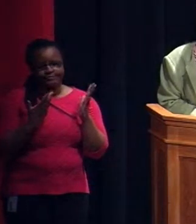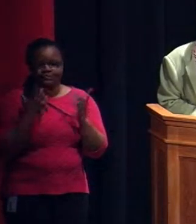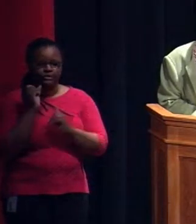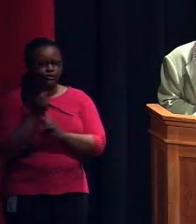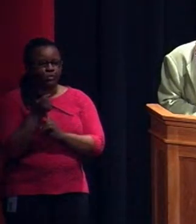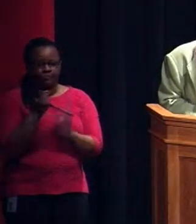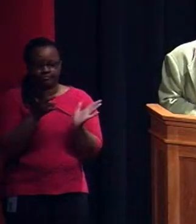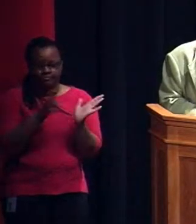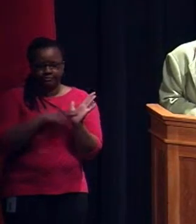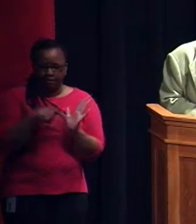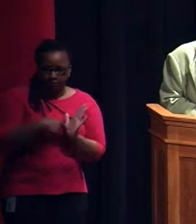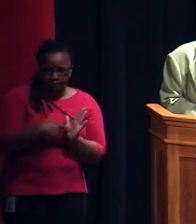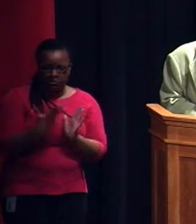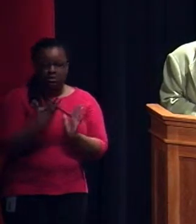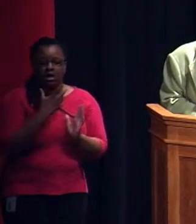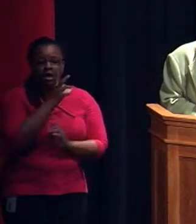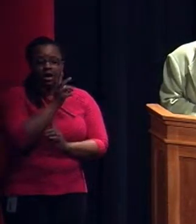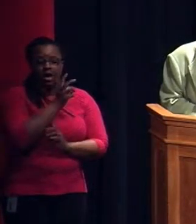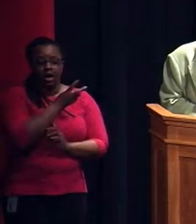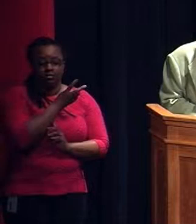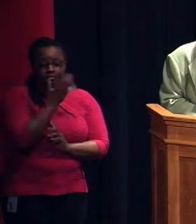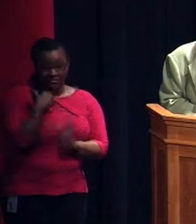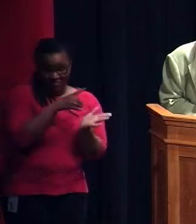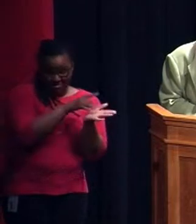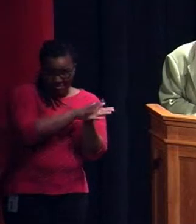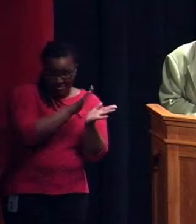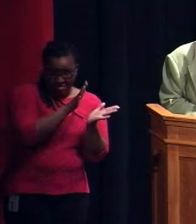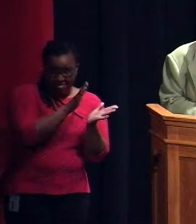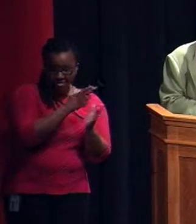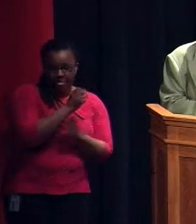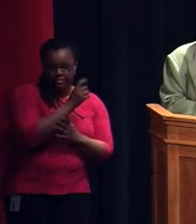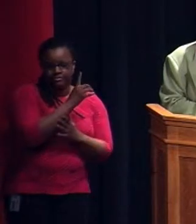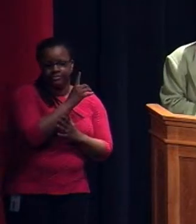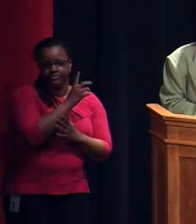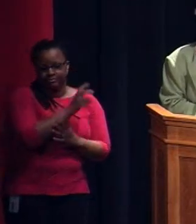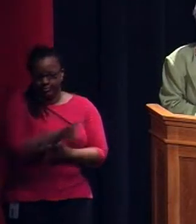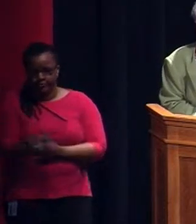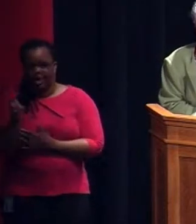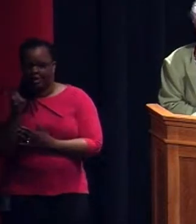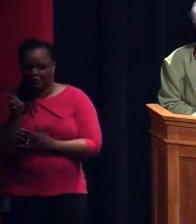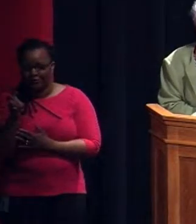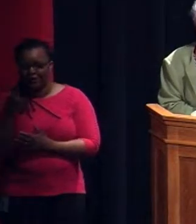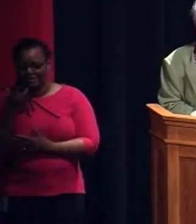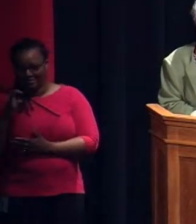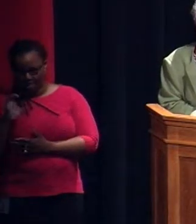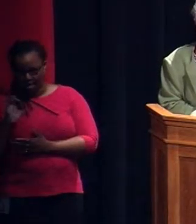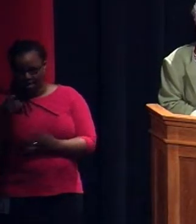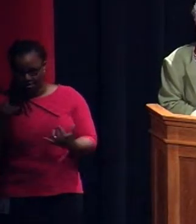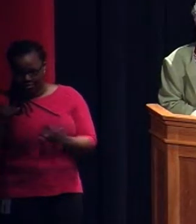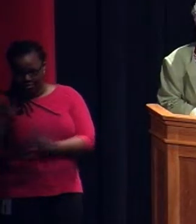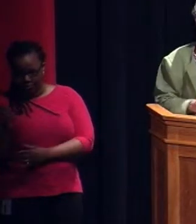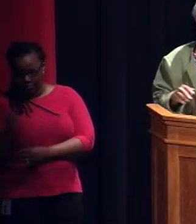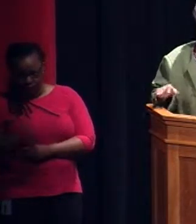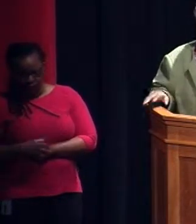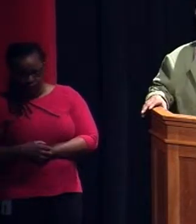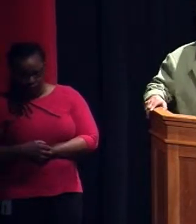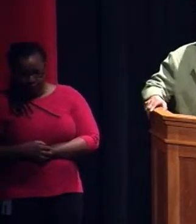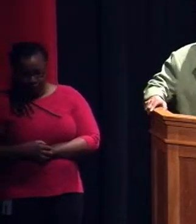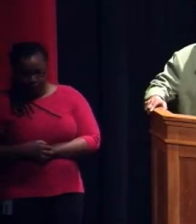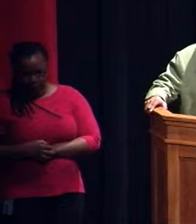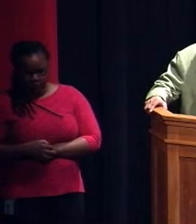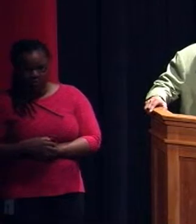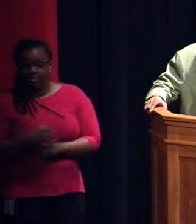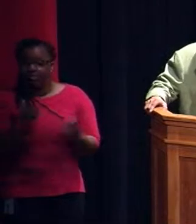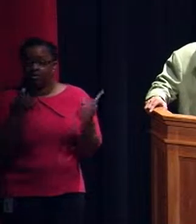the then awesome Dunbar High School to the awesome E.C. Glass High School. So